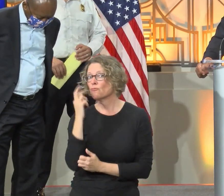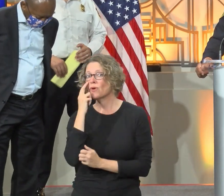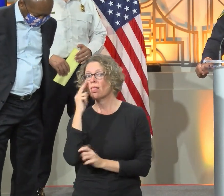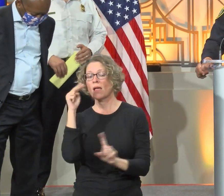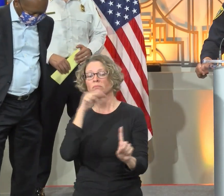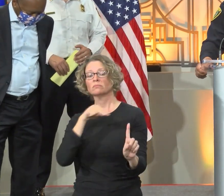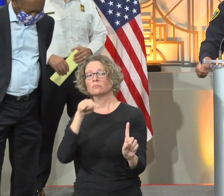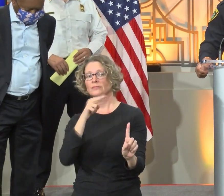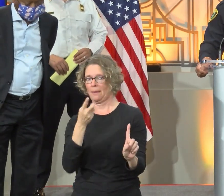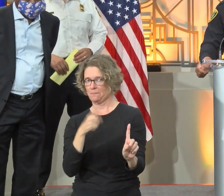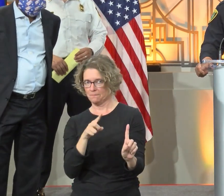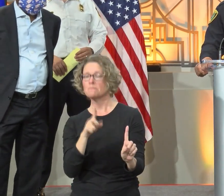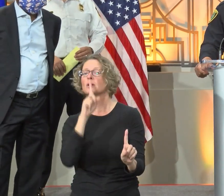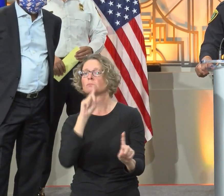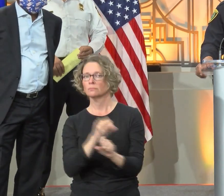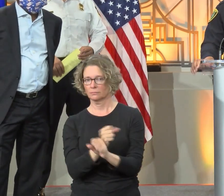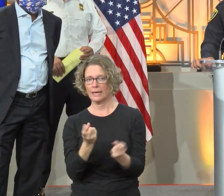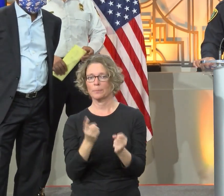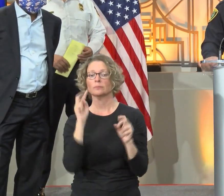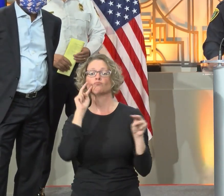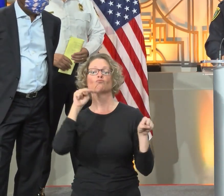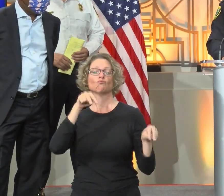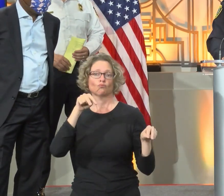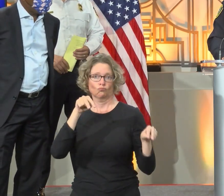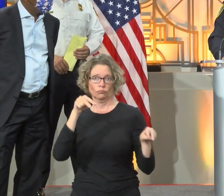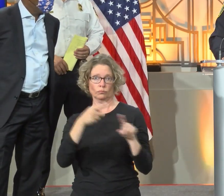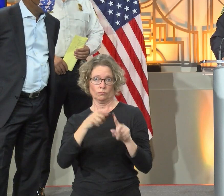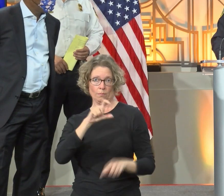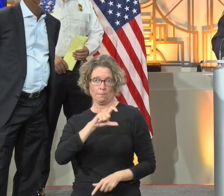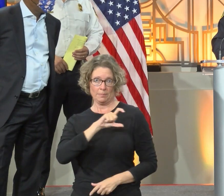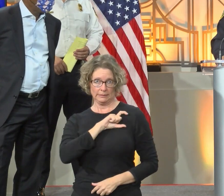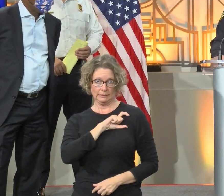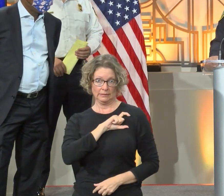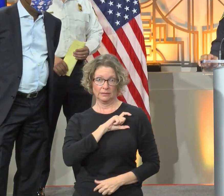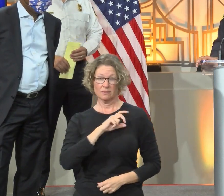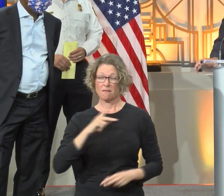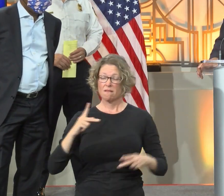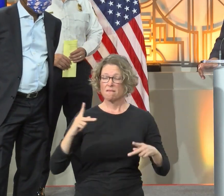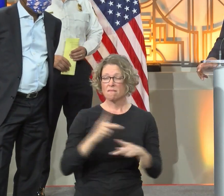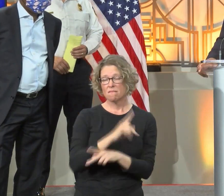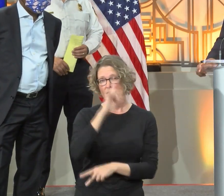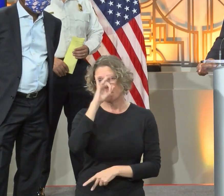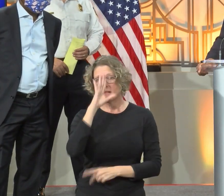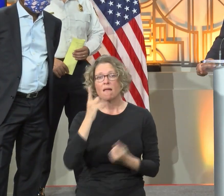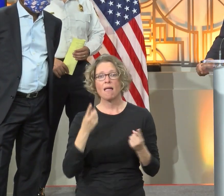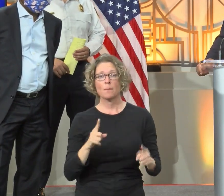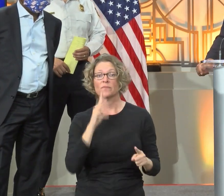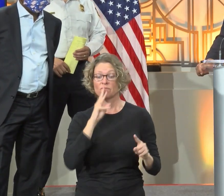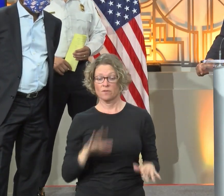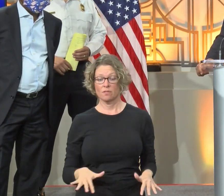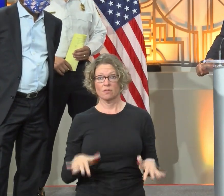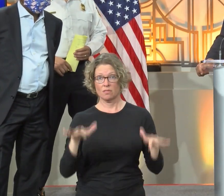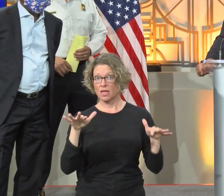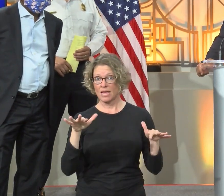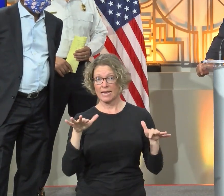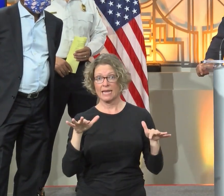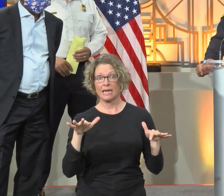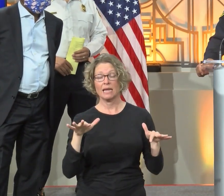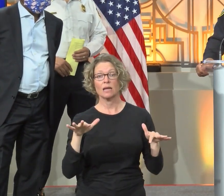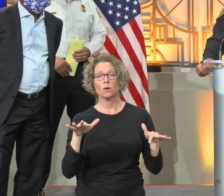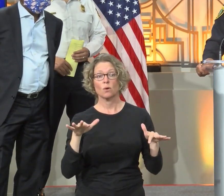will be watched. And if you try to, if in a worst case scenario we end up with flooding or